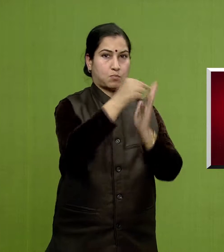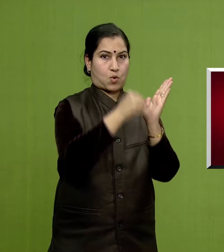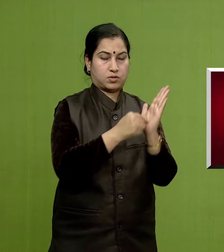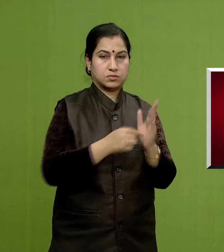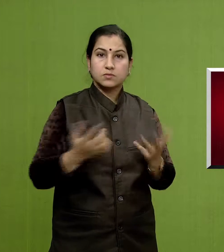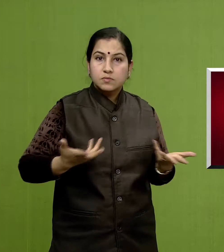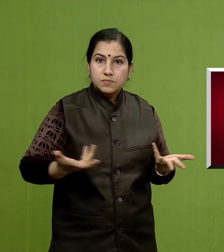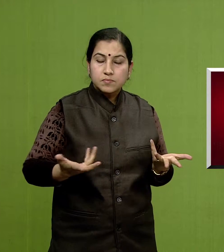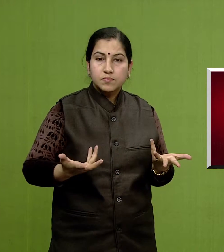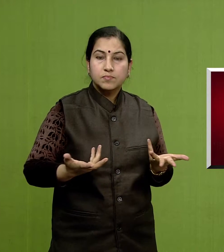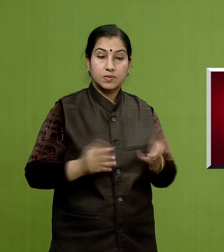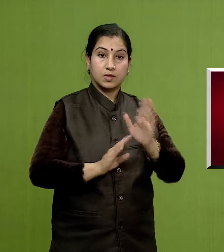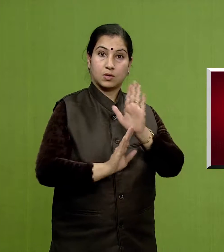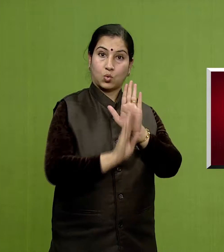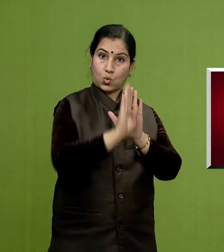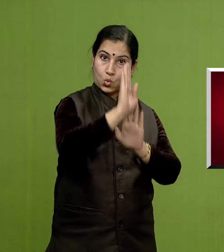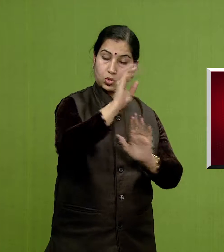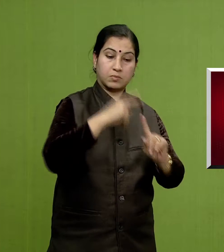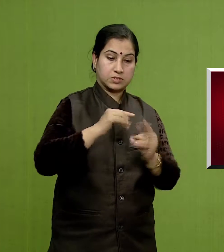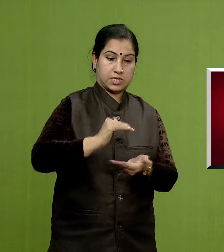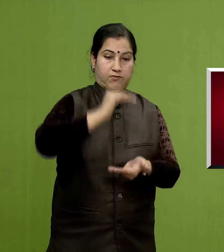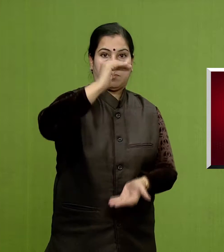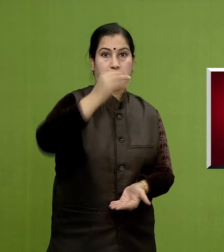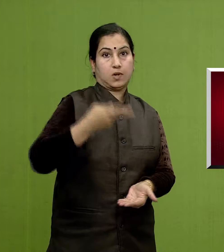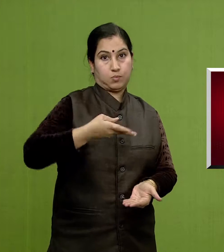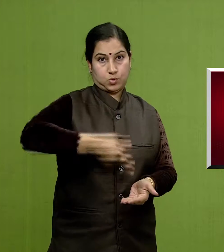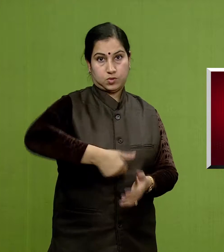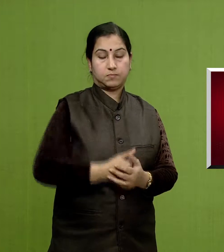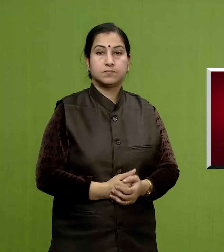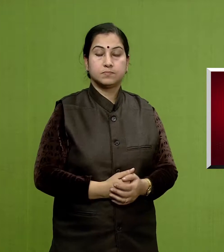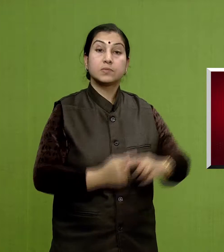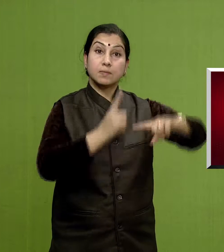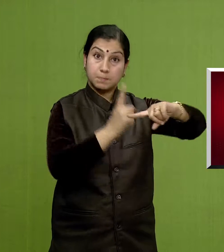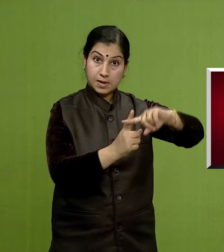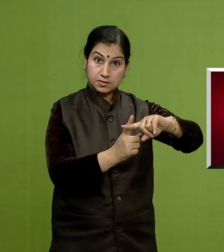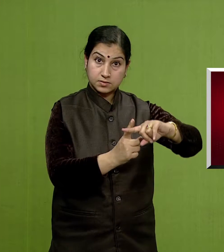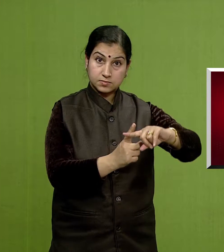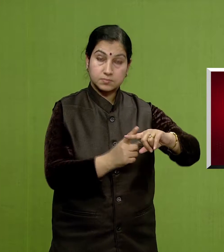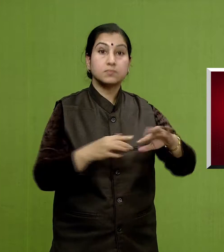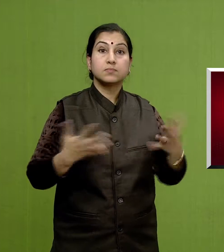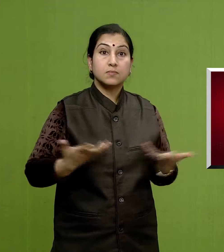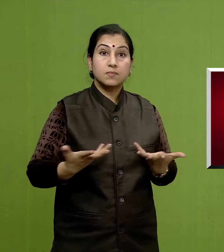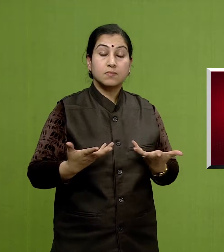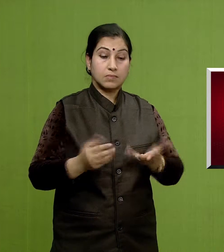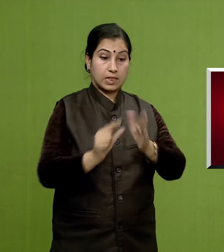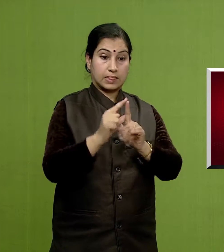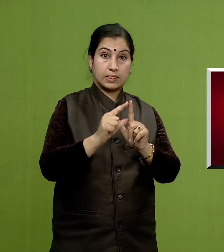of growth and development and principles of